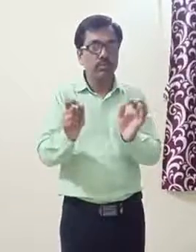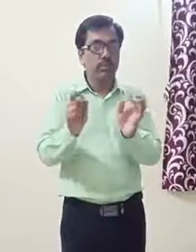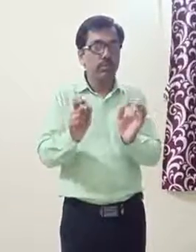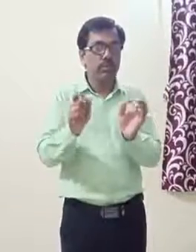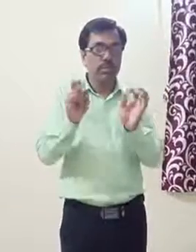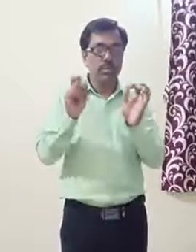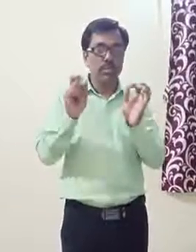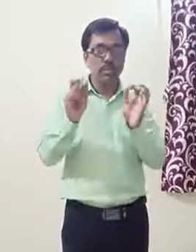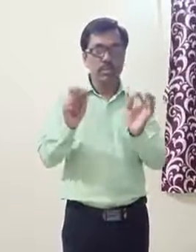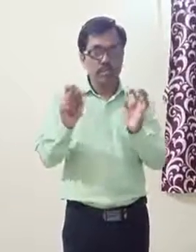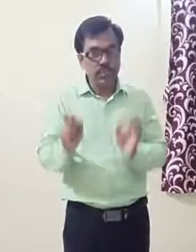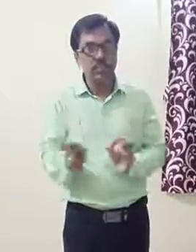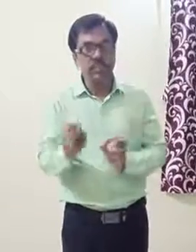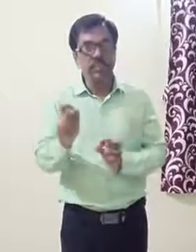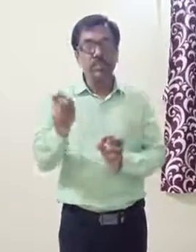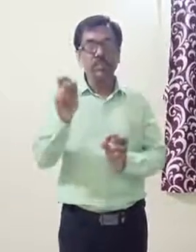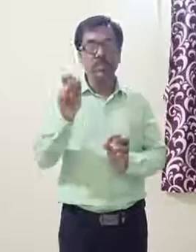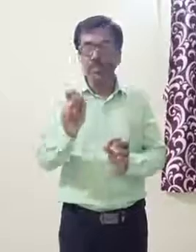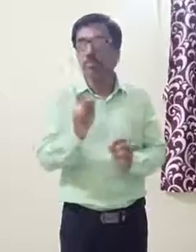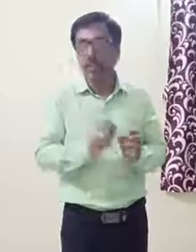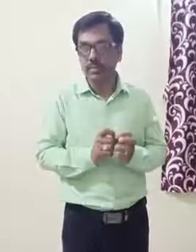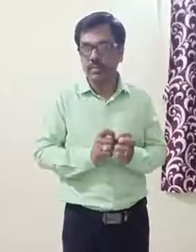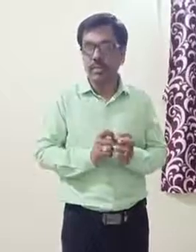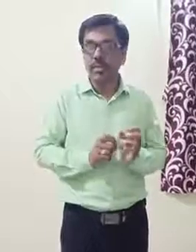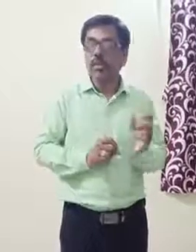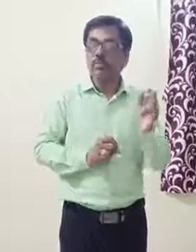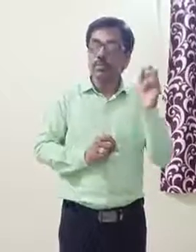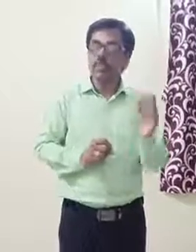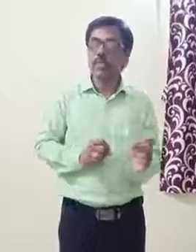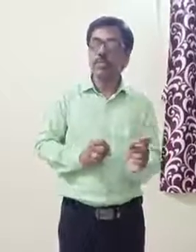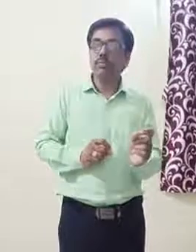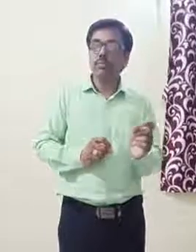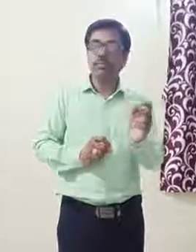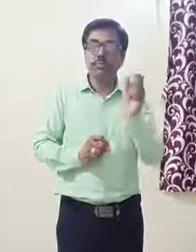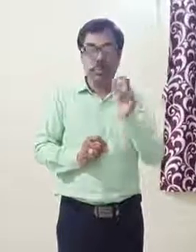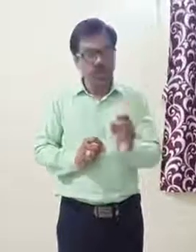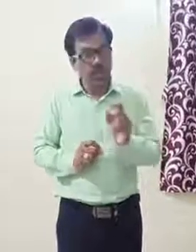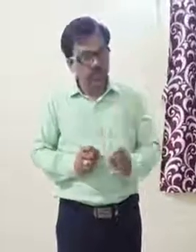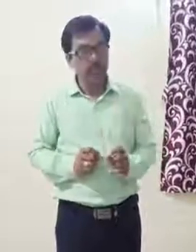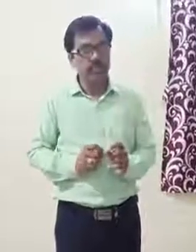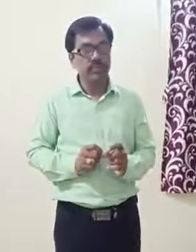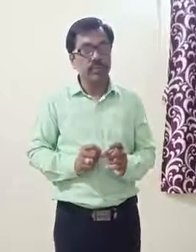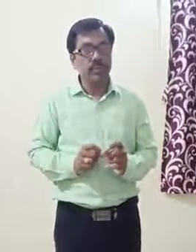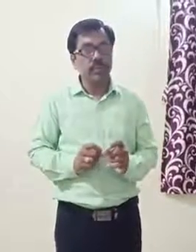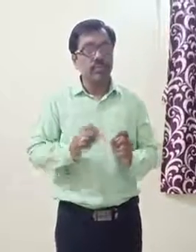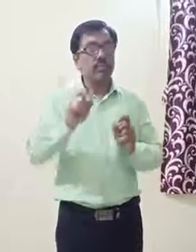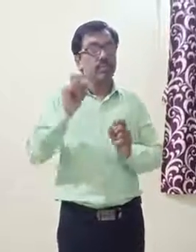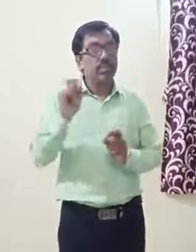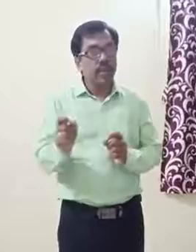word is conscription, which means recruitment. Forced recruitment in French army, which was required